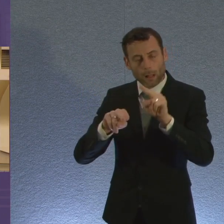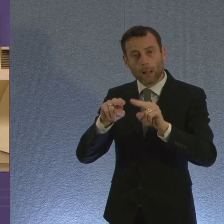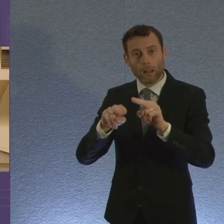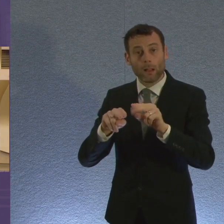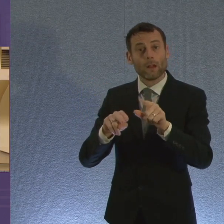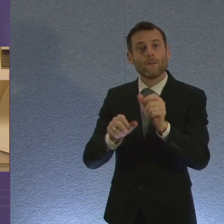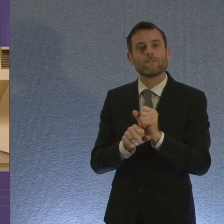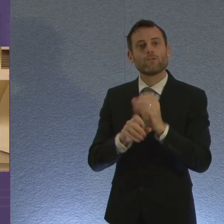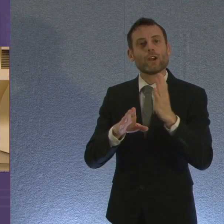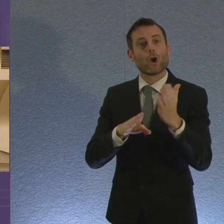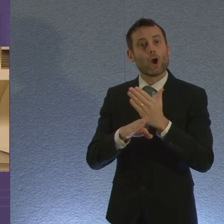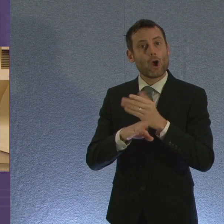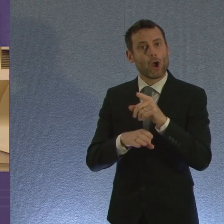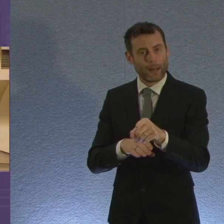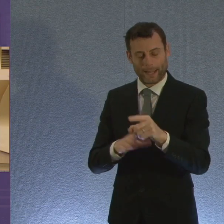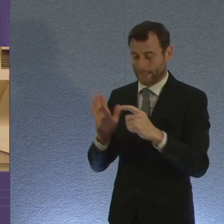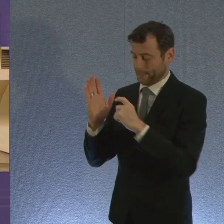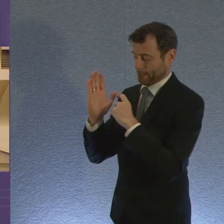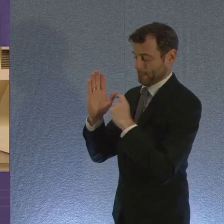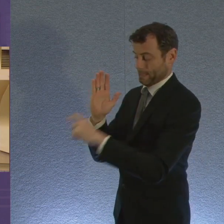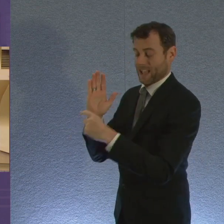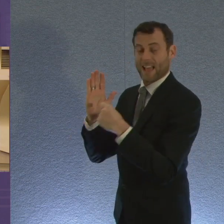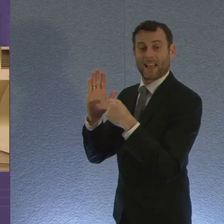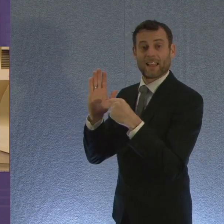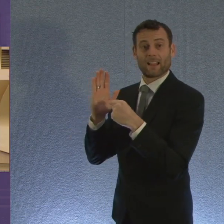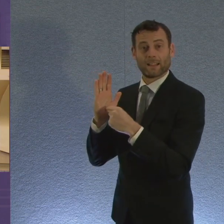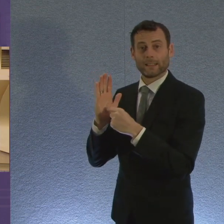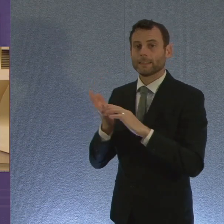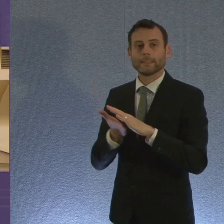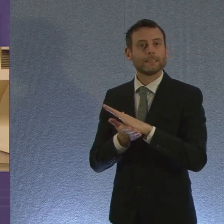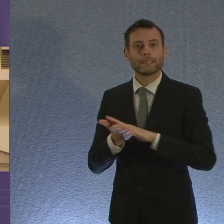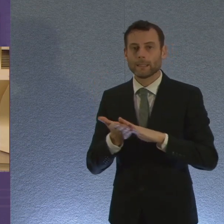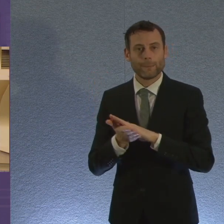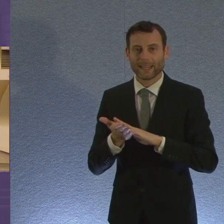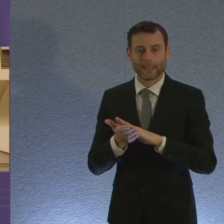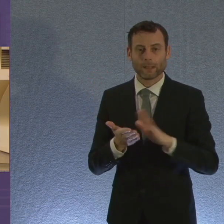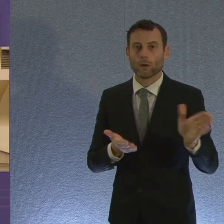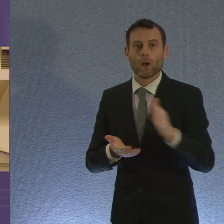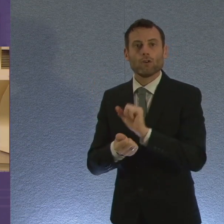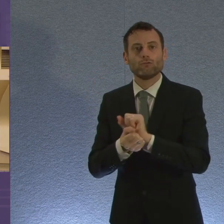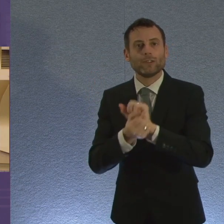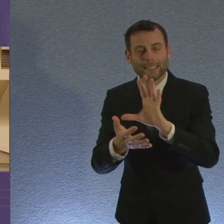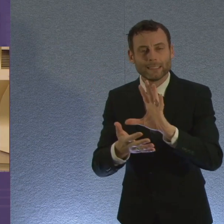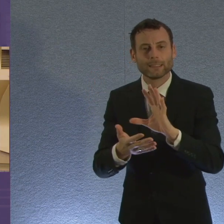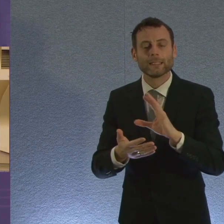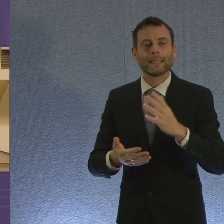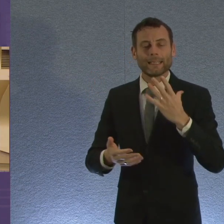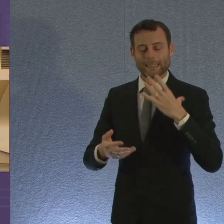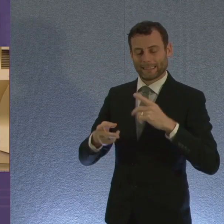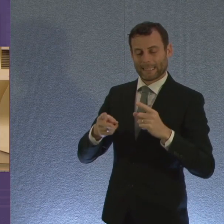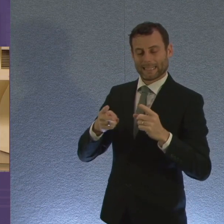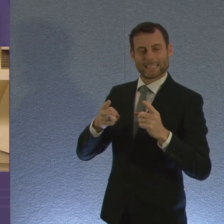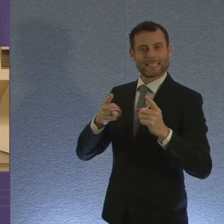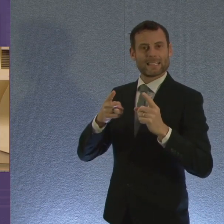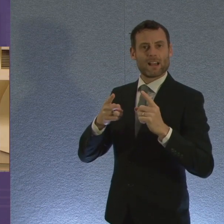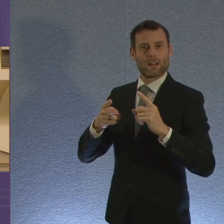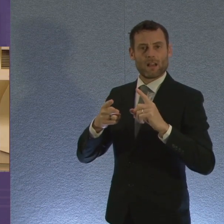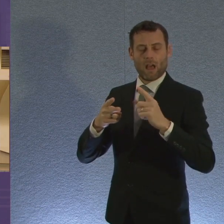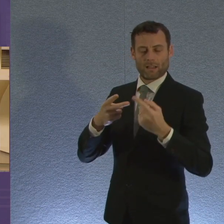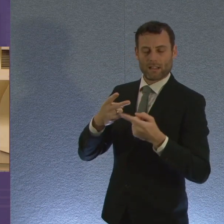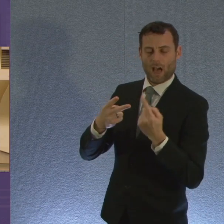that this power in the bill by itself does not release prisoners. Secondary legislation is required for that, and much of the detail, including